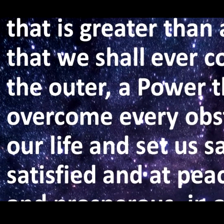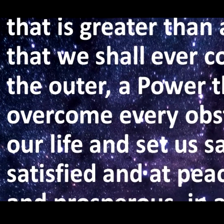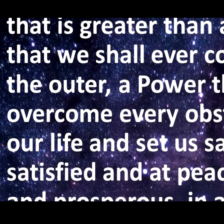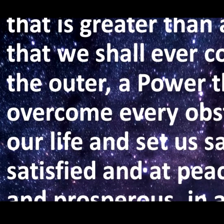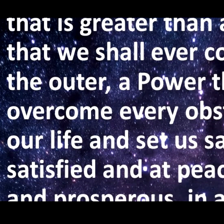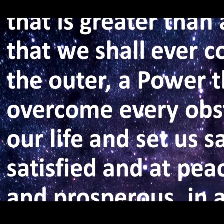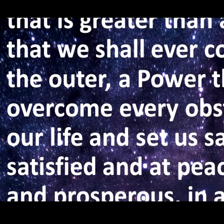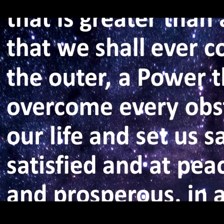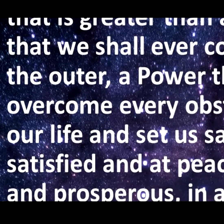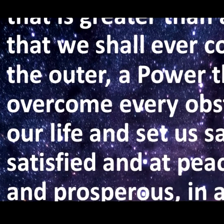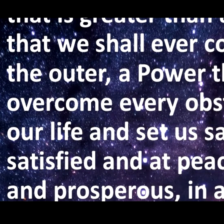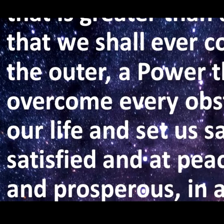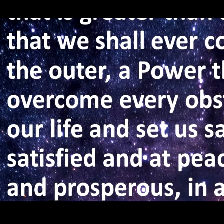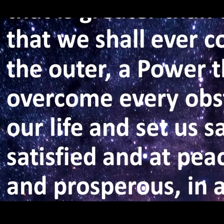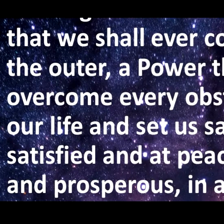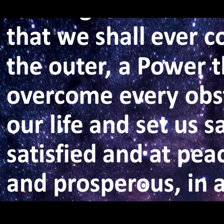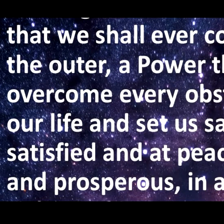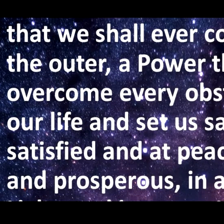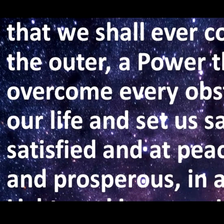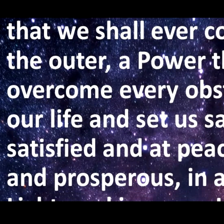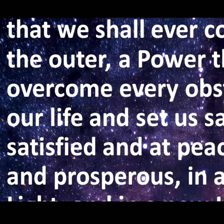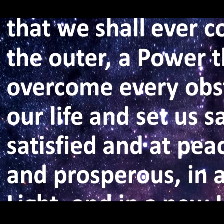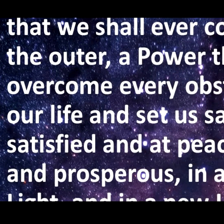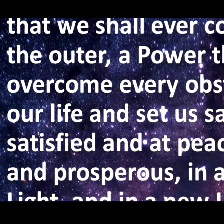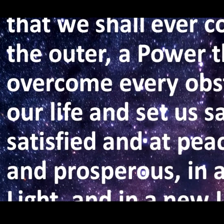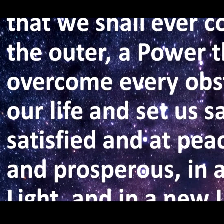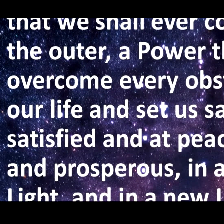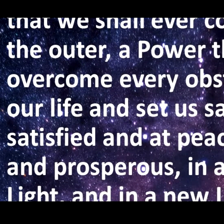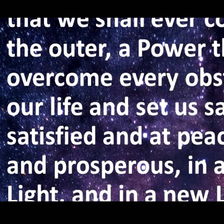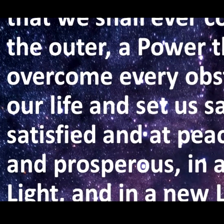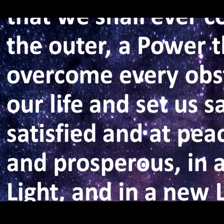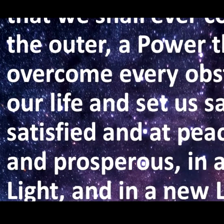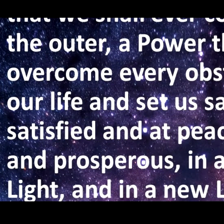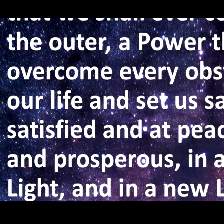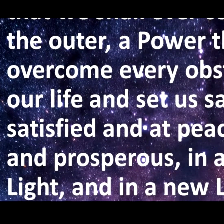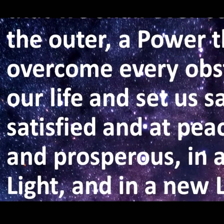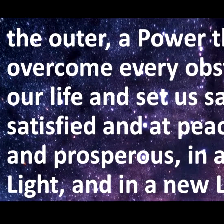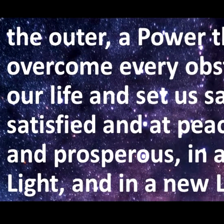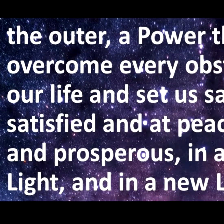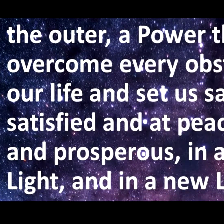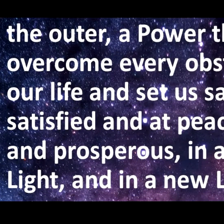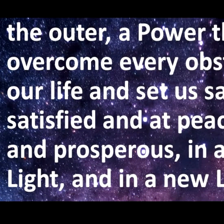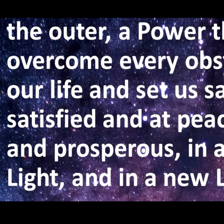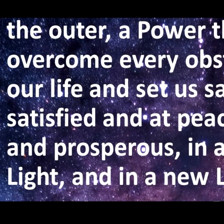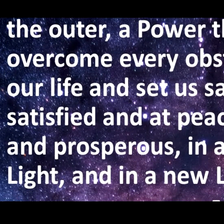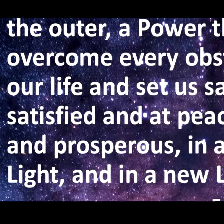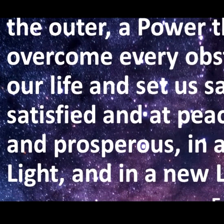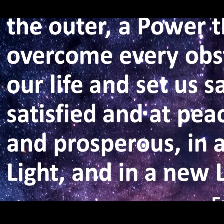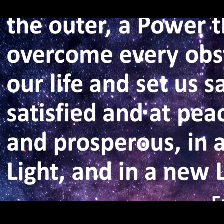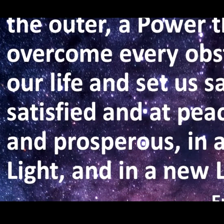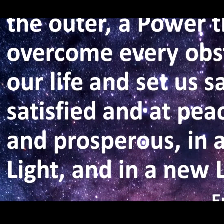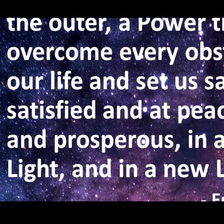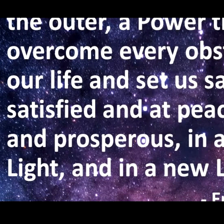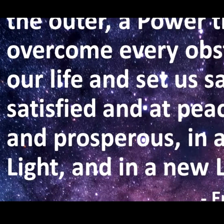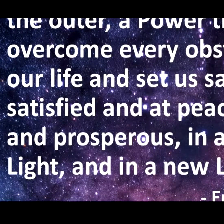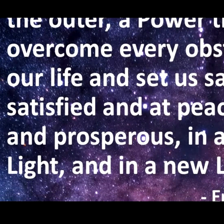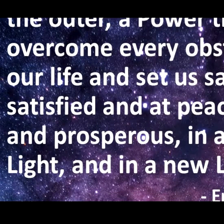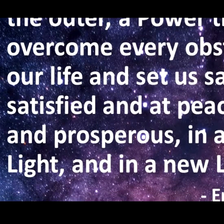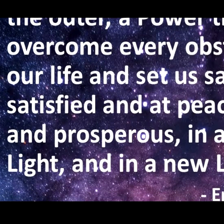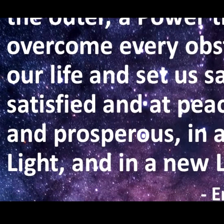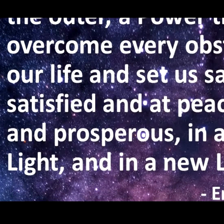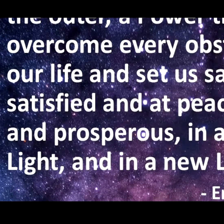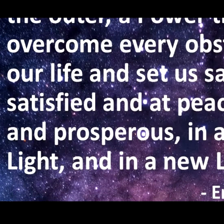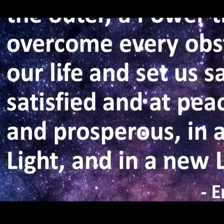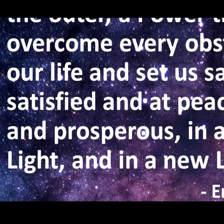ever contact, a power that can be overcome every obstacle in our experience and set us safe and satisfied.